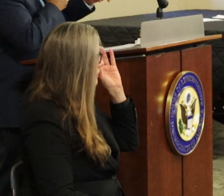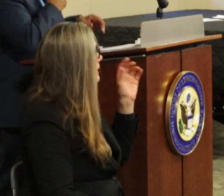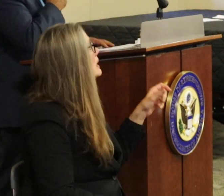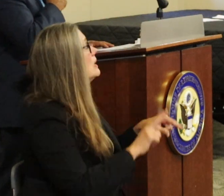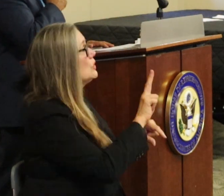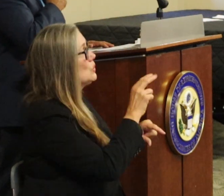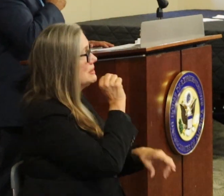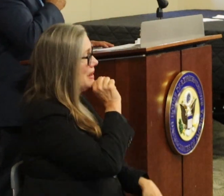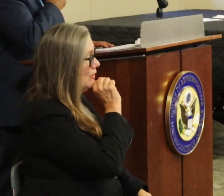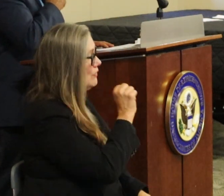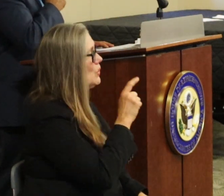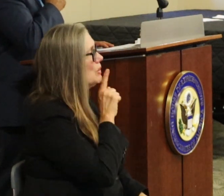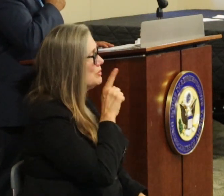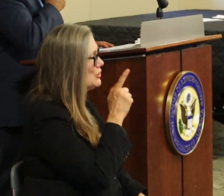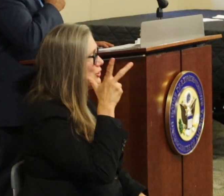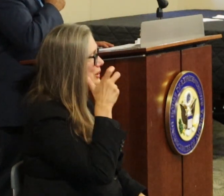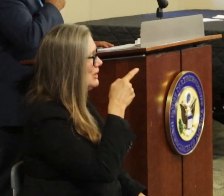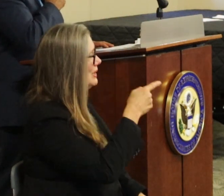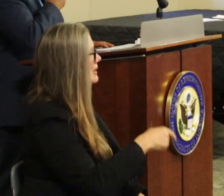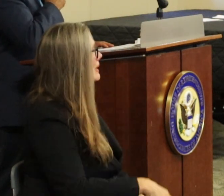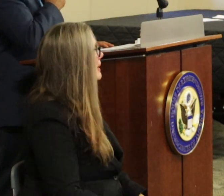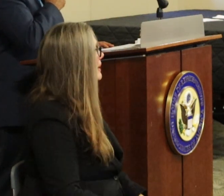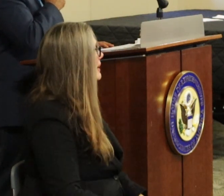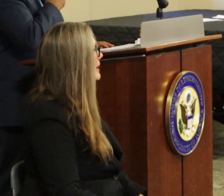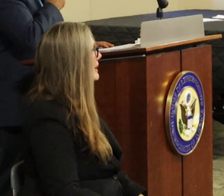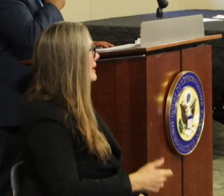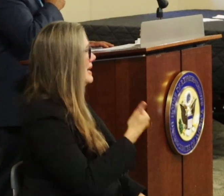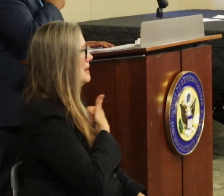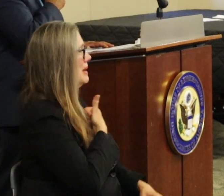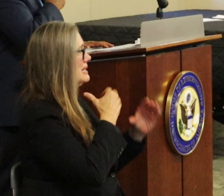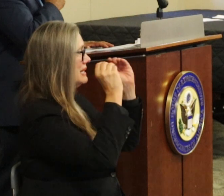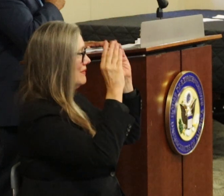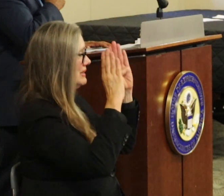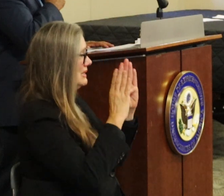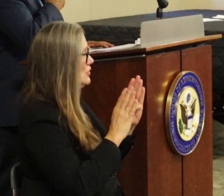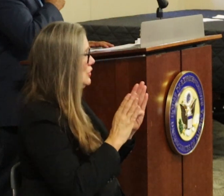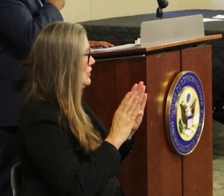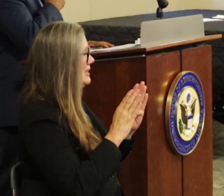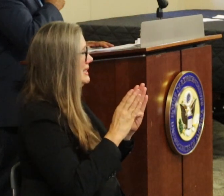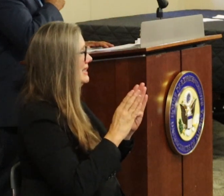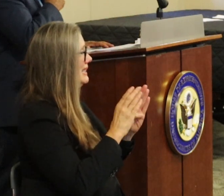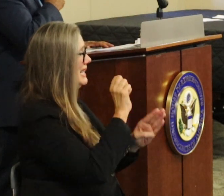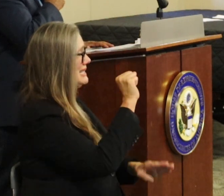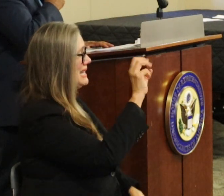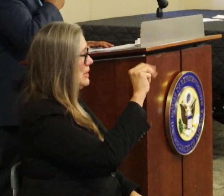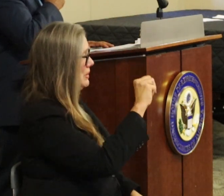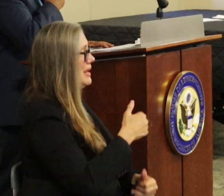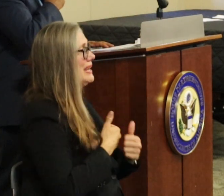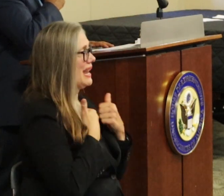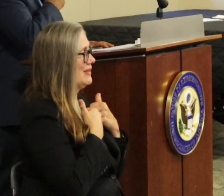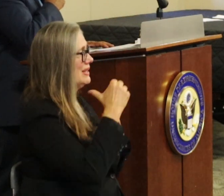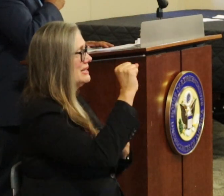Sorry. Can you use the mic? We want to hear you. Yeah, absolutely. I'm a school teacher, so in Santa Maria, I live in Santa Maria.